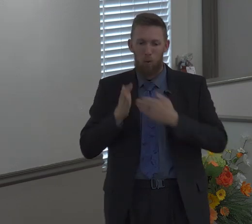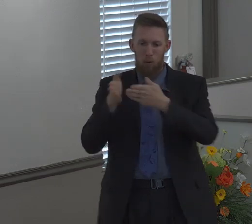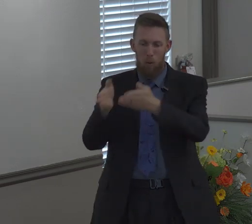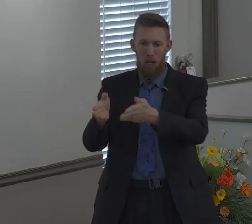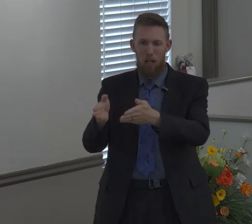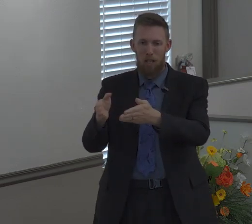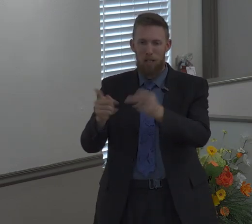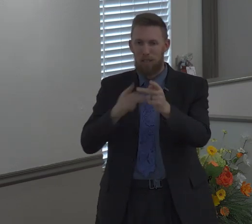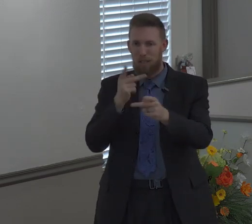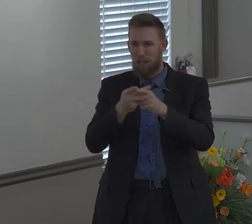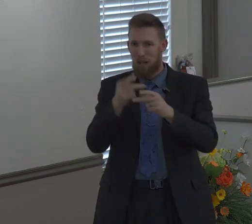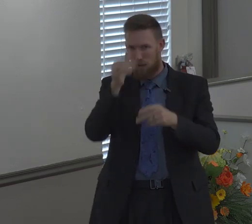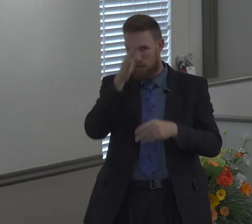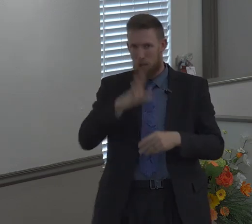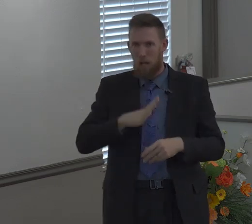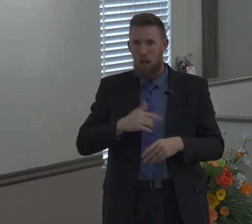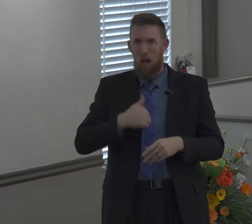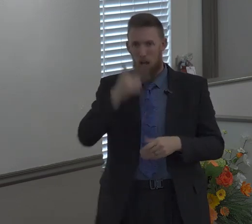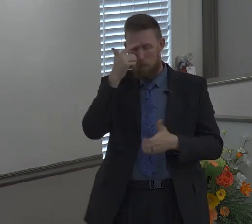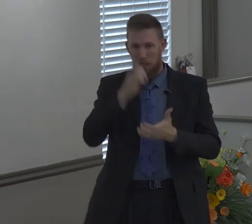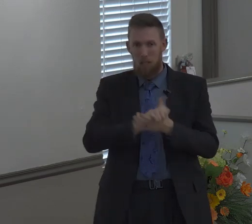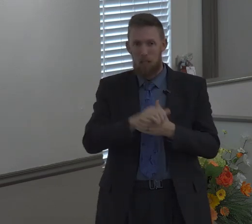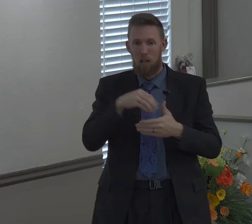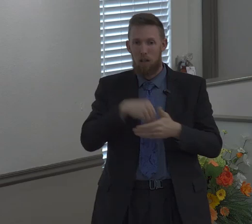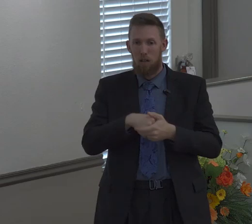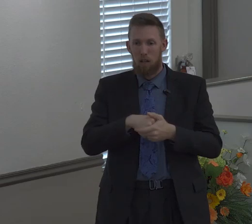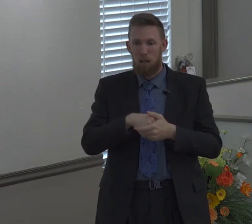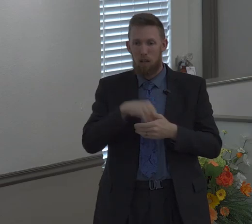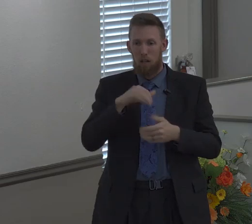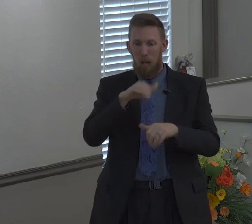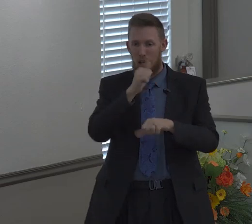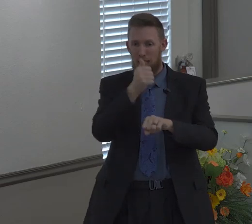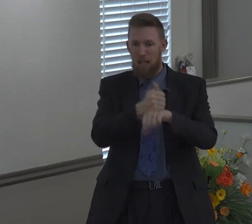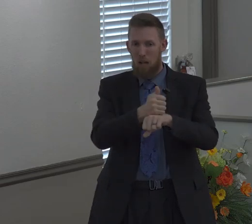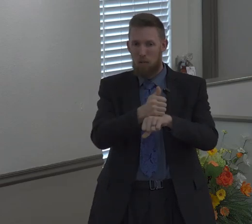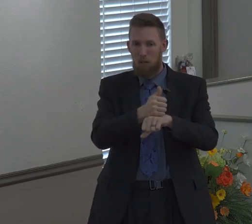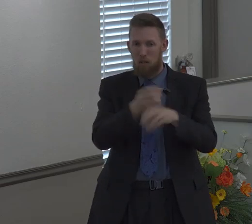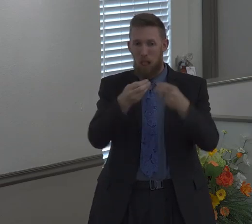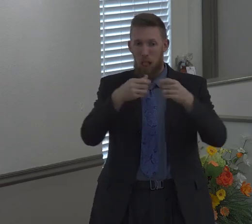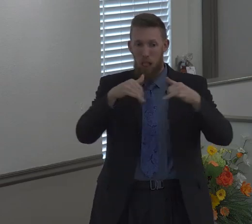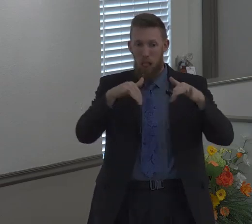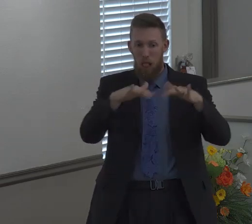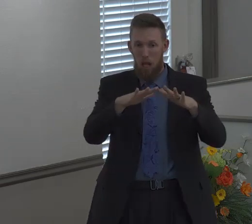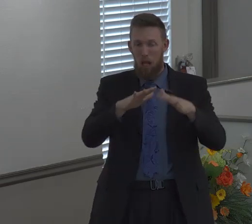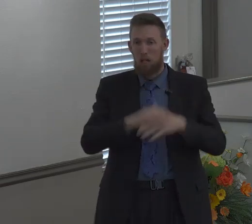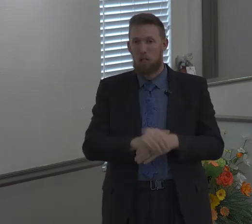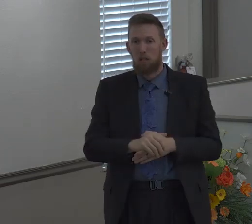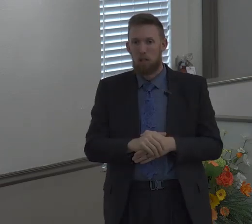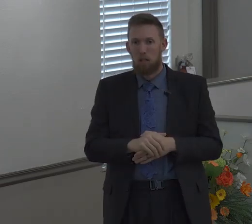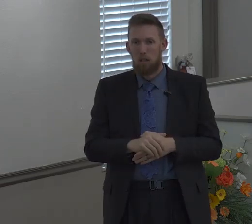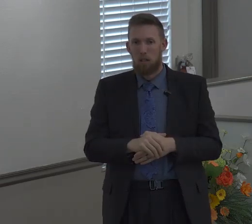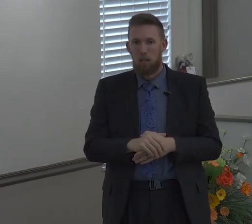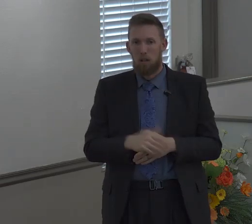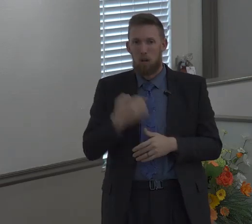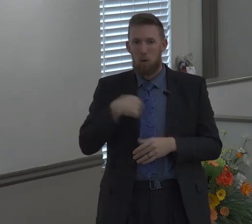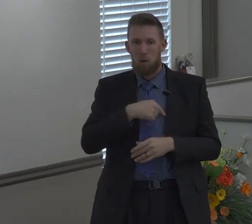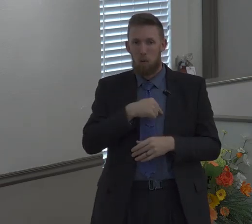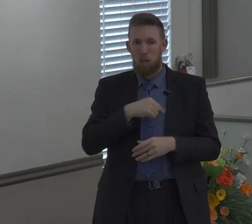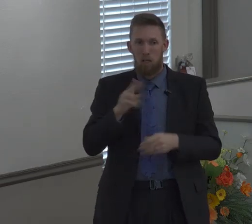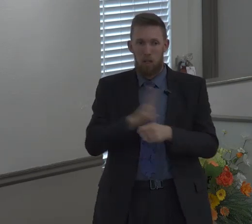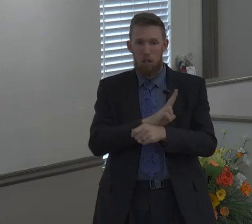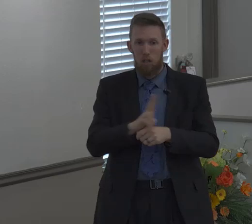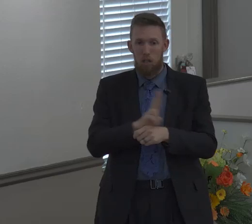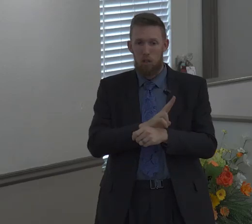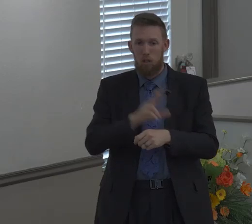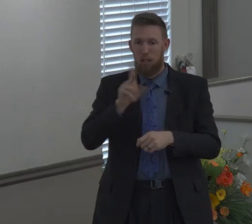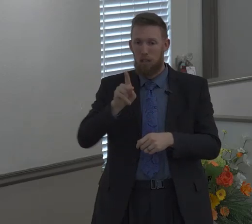paths guy. I believe in the landmarks. They're not moving. We're King James Bible, and that's all we